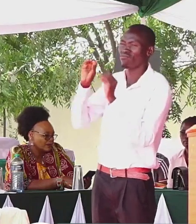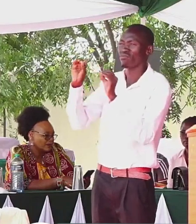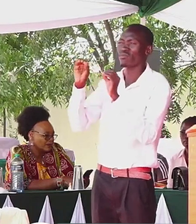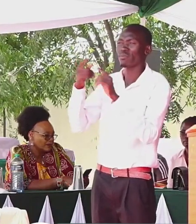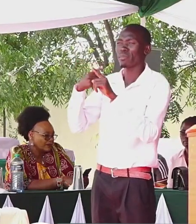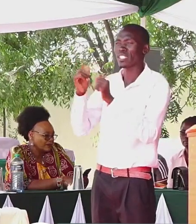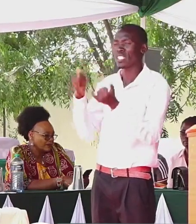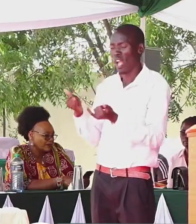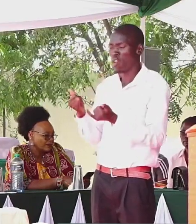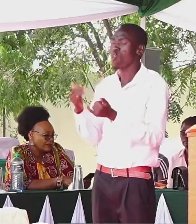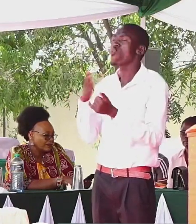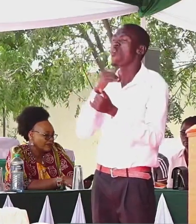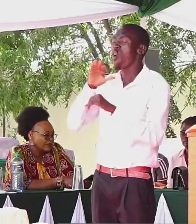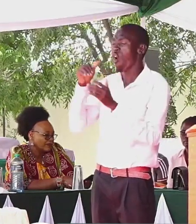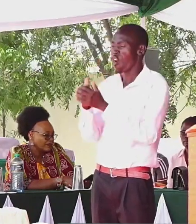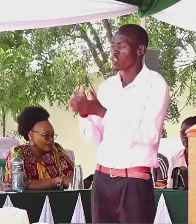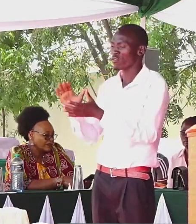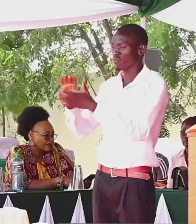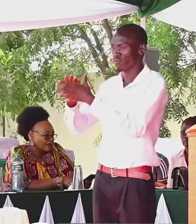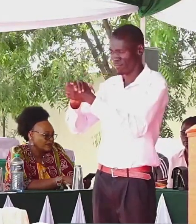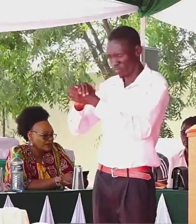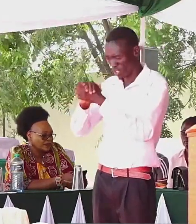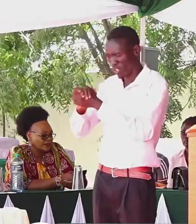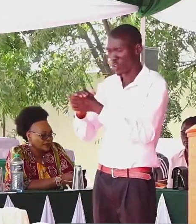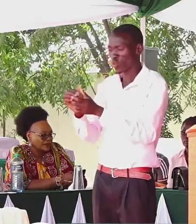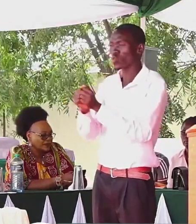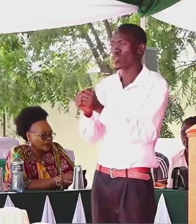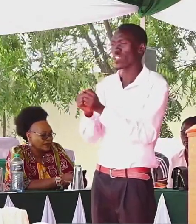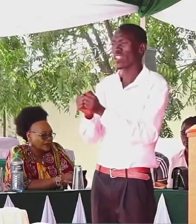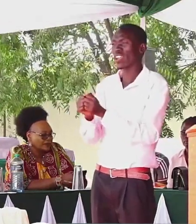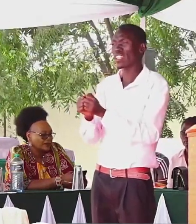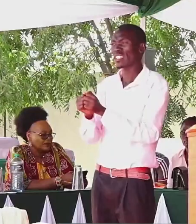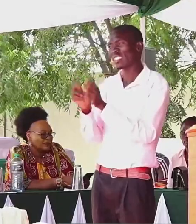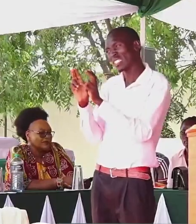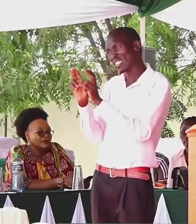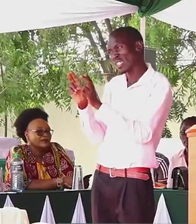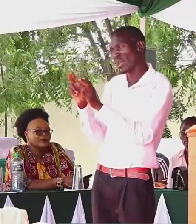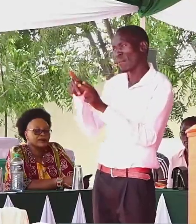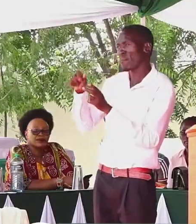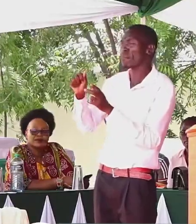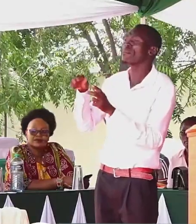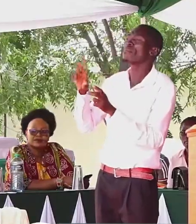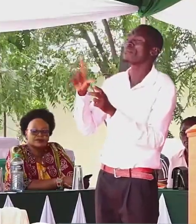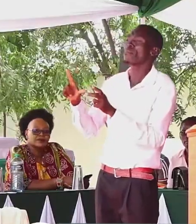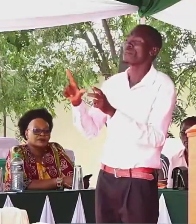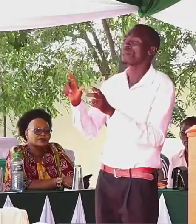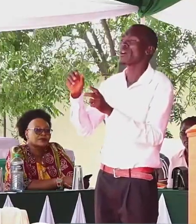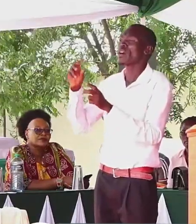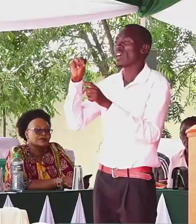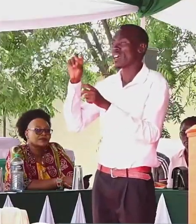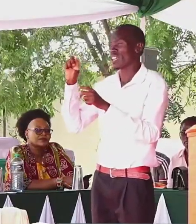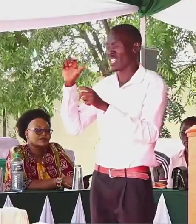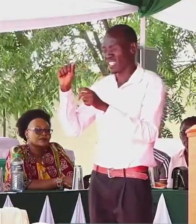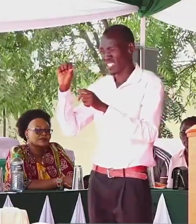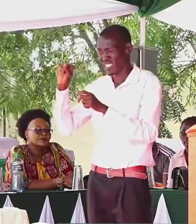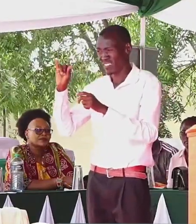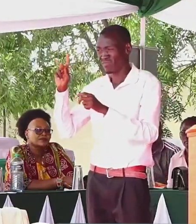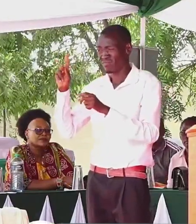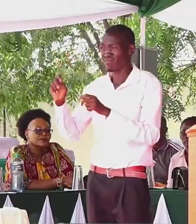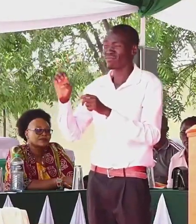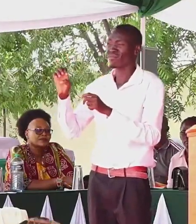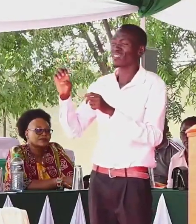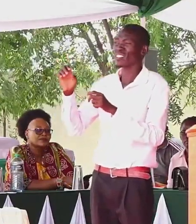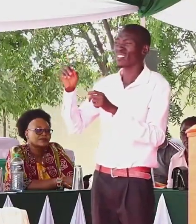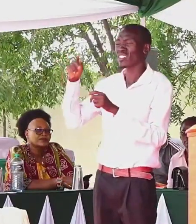are all putting our hands together. The key people like Madam Pauline, like Professor Masike, and Omaka